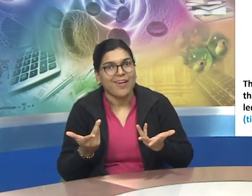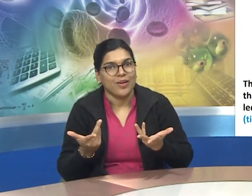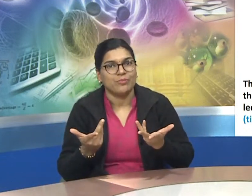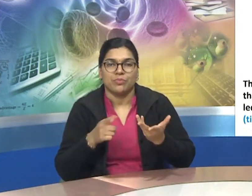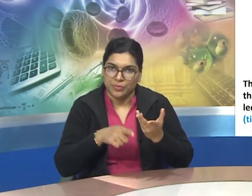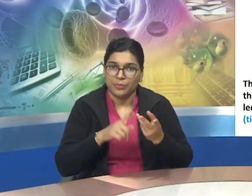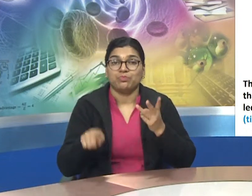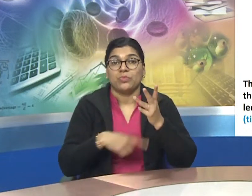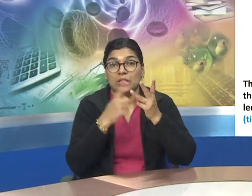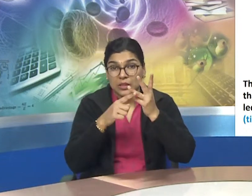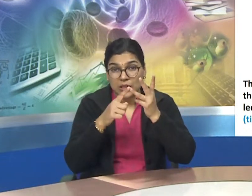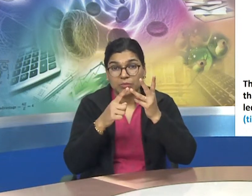machines.